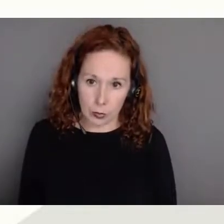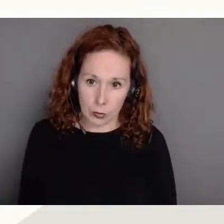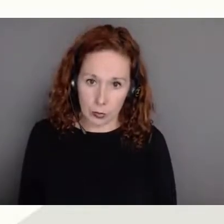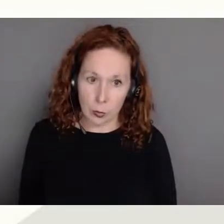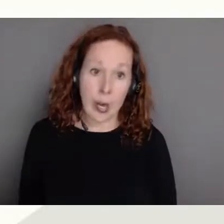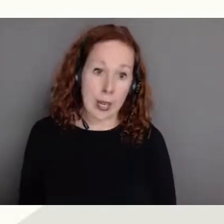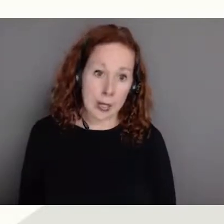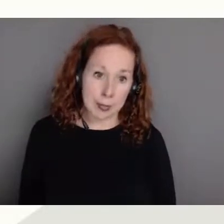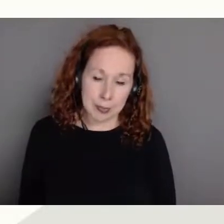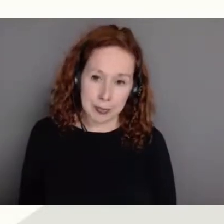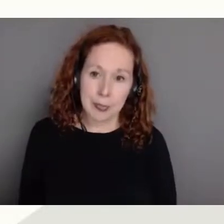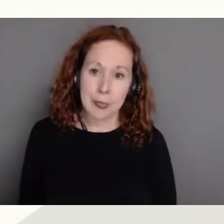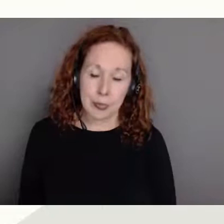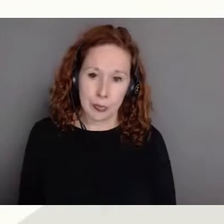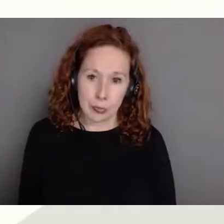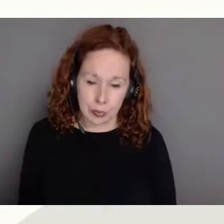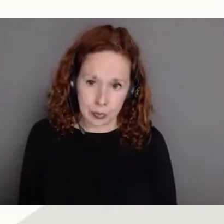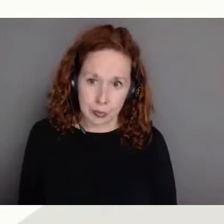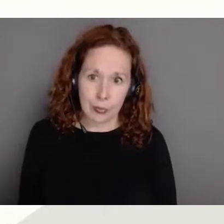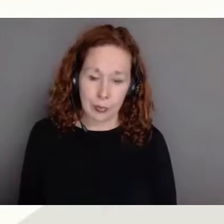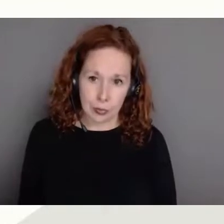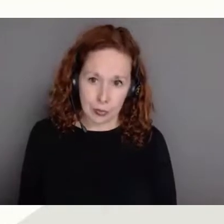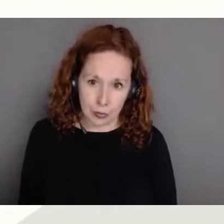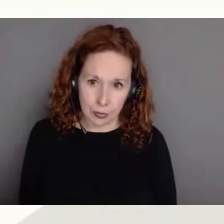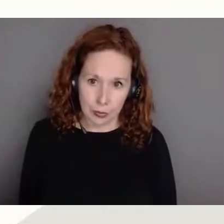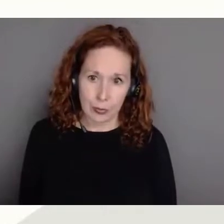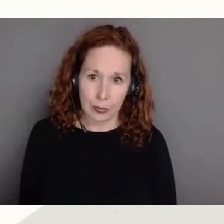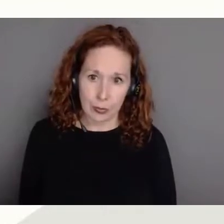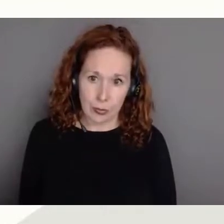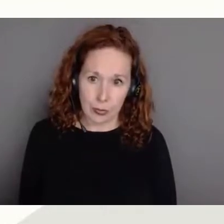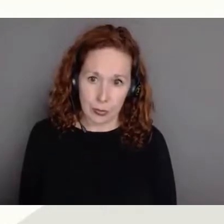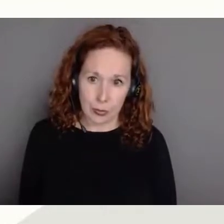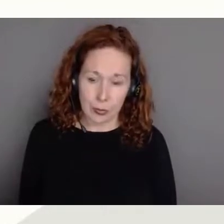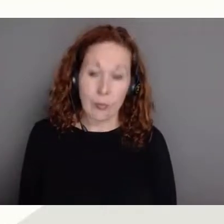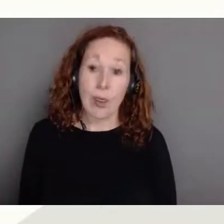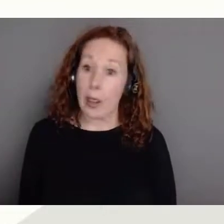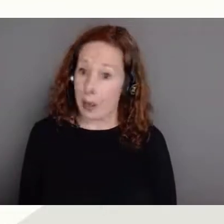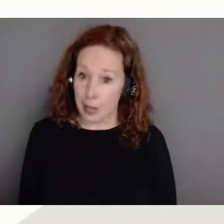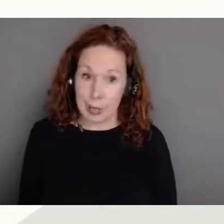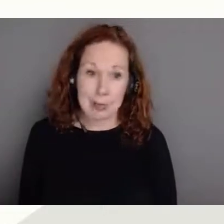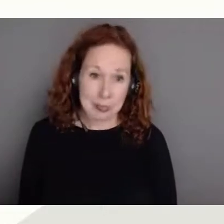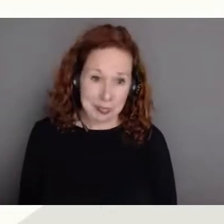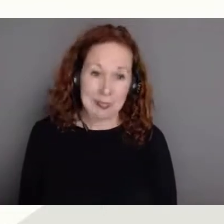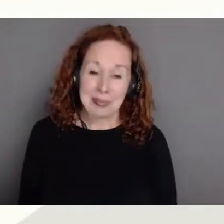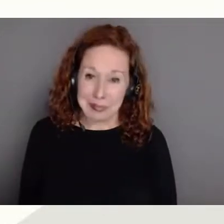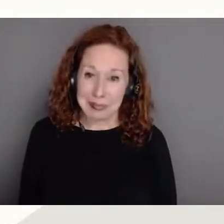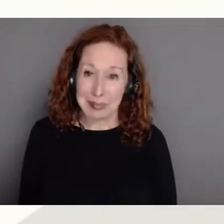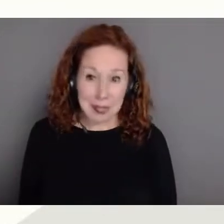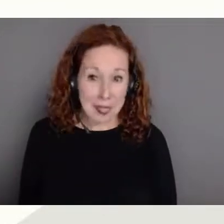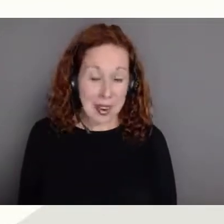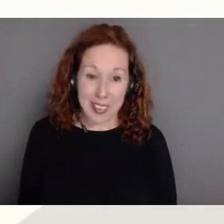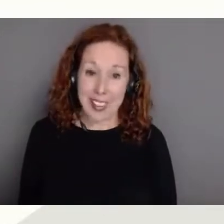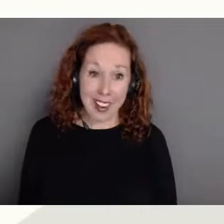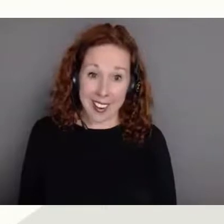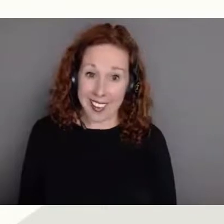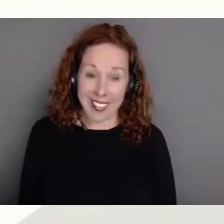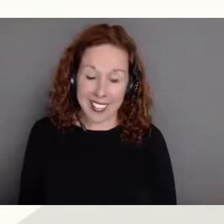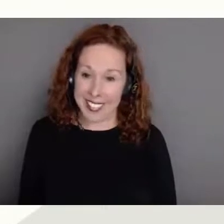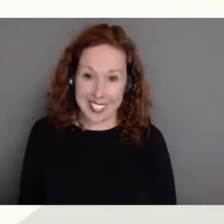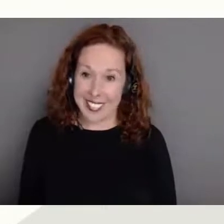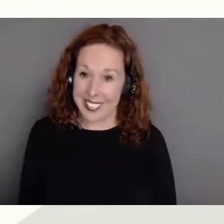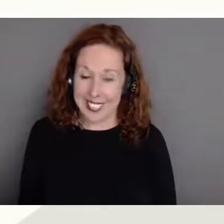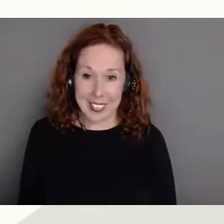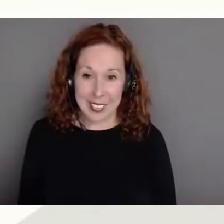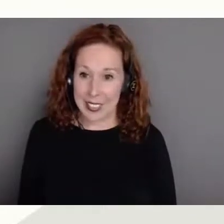you, and Right. in these, like, I imagine there's some happy times that you deal with, like, "Hey, we're having a baby." So, things like